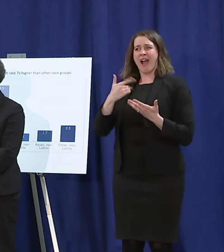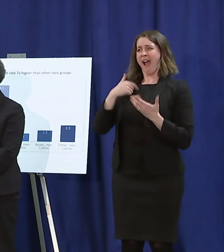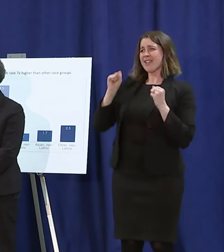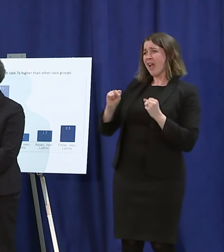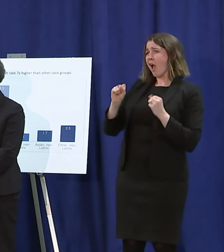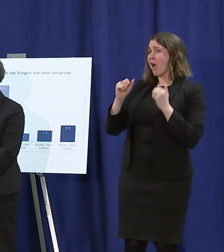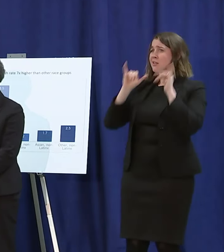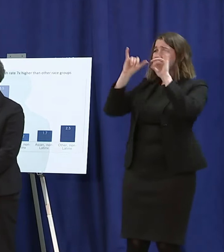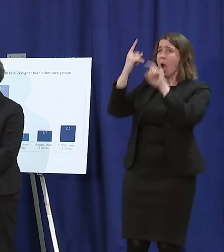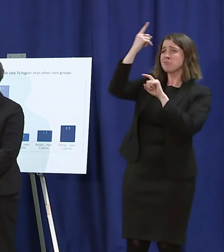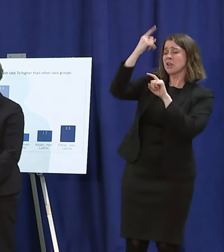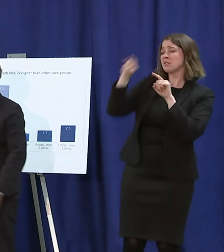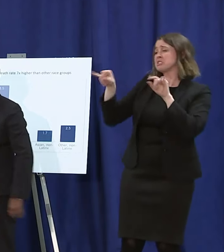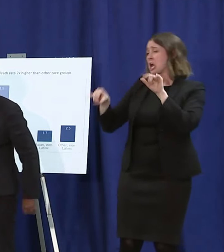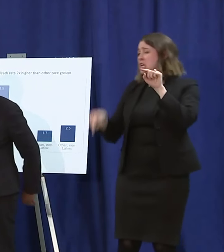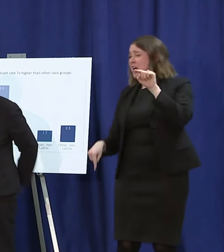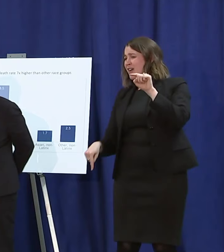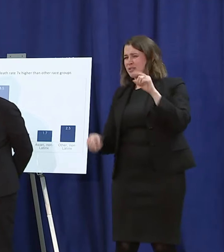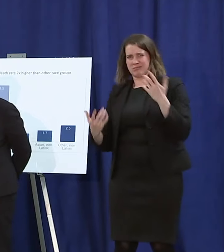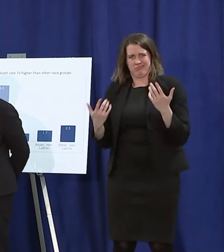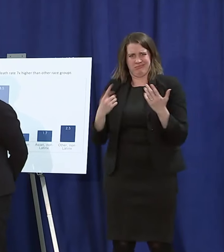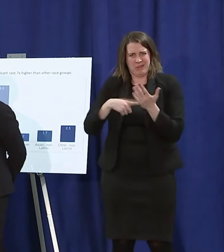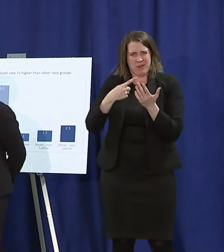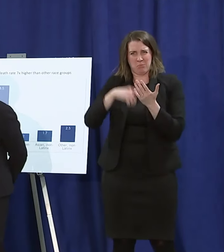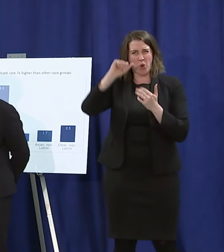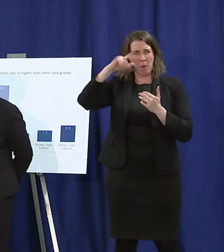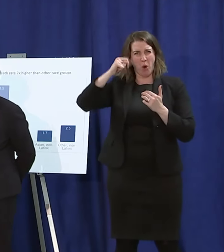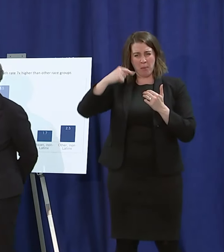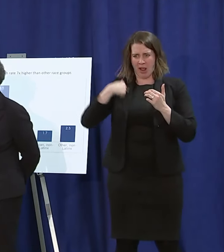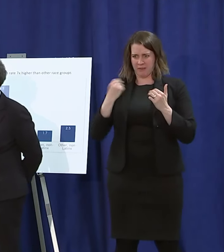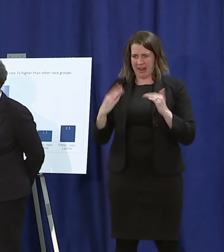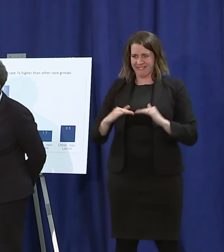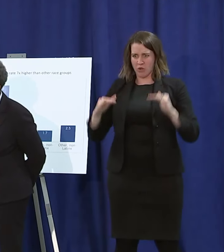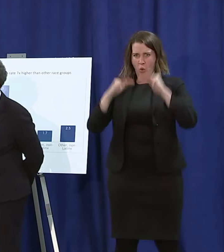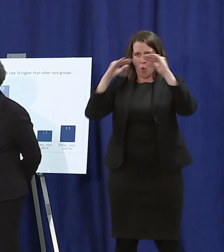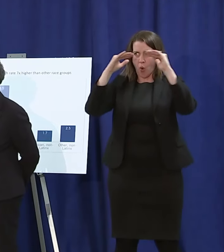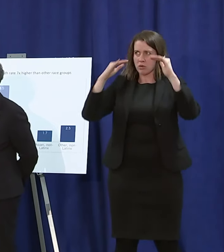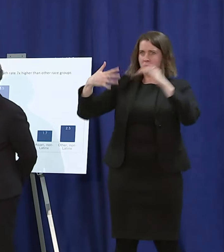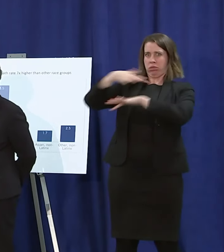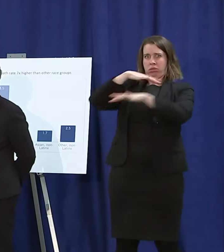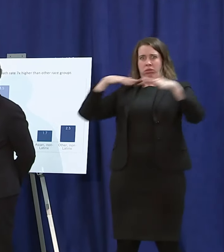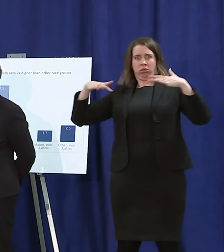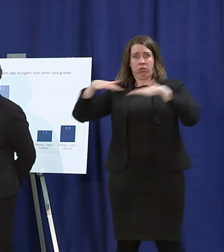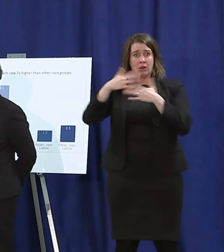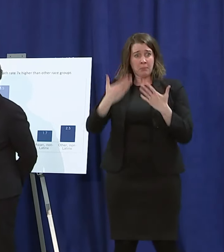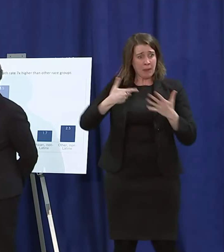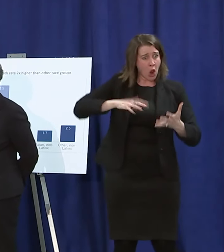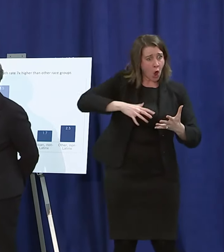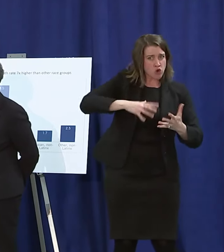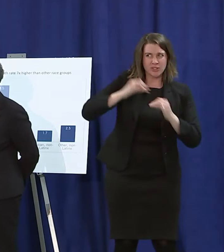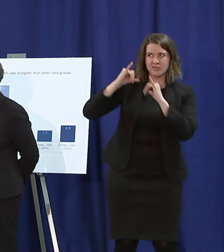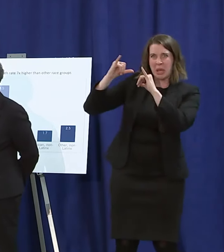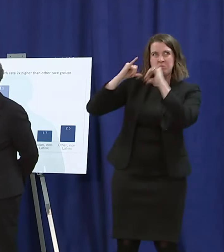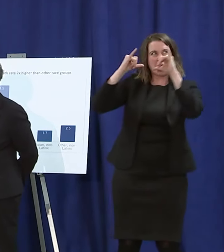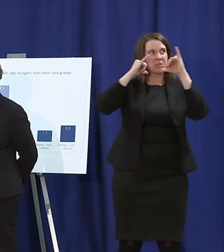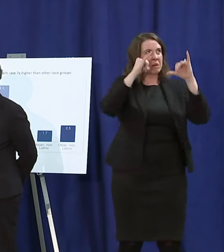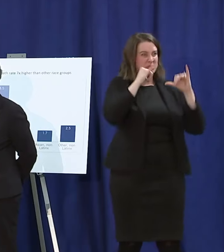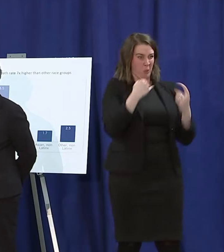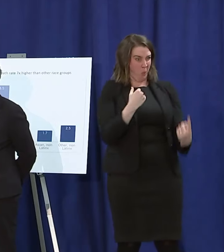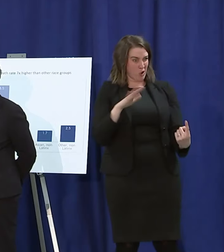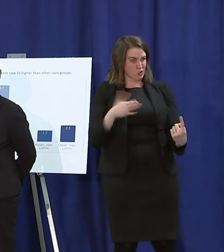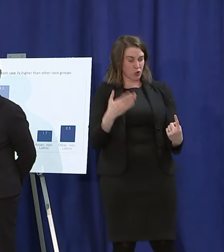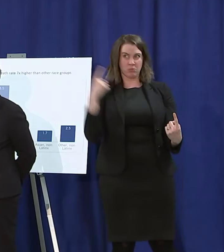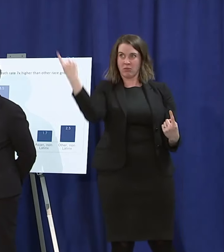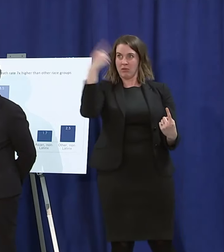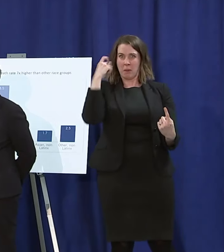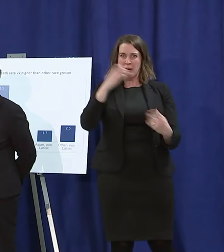multiple people, apartment complexes where there's shared space. People have to go do their laundry in the one room downstairs. So